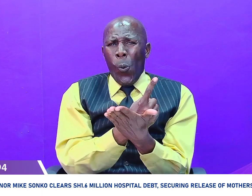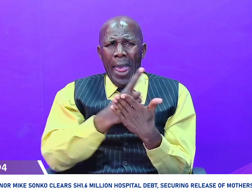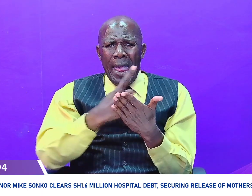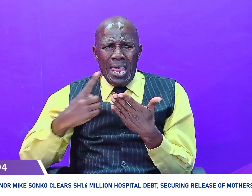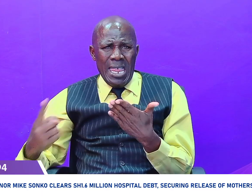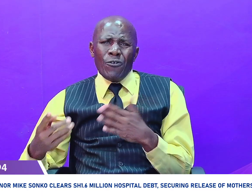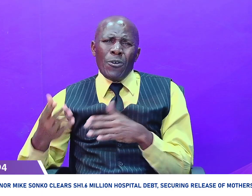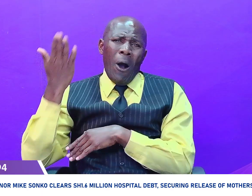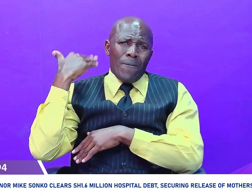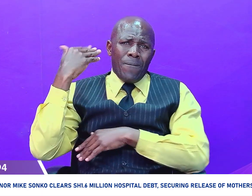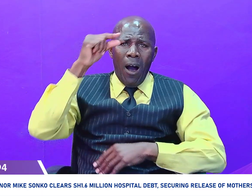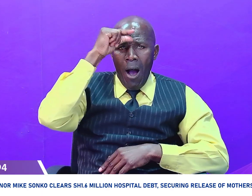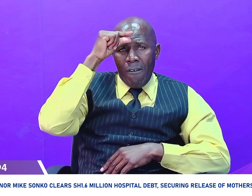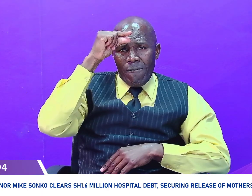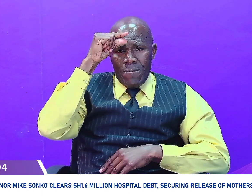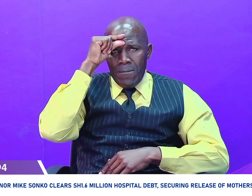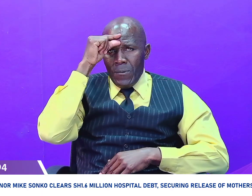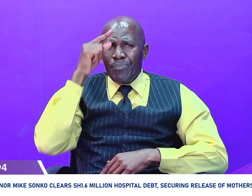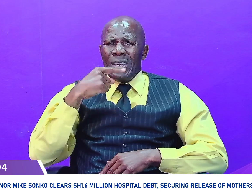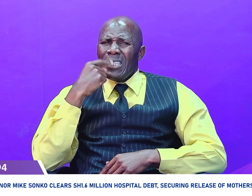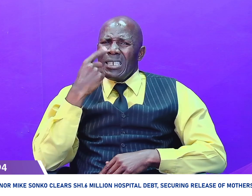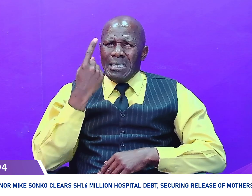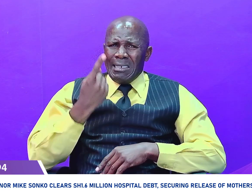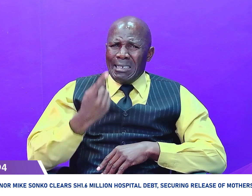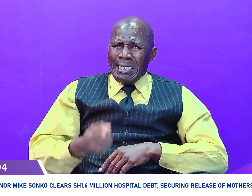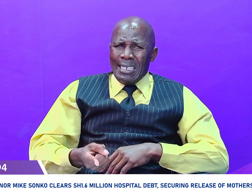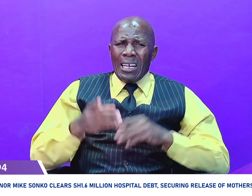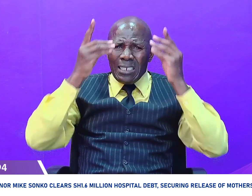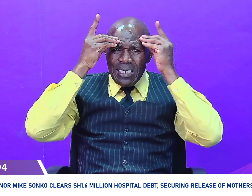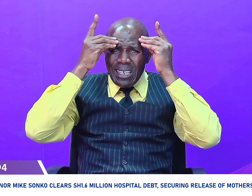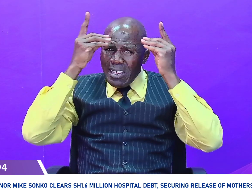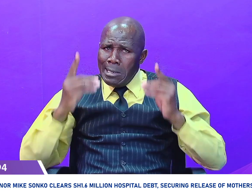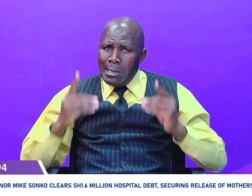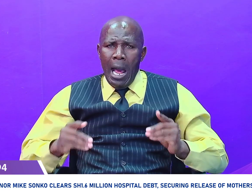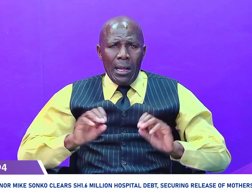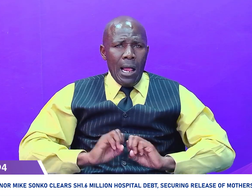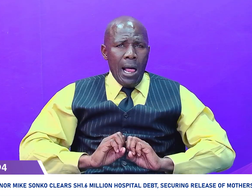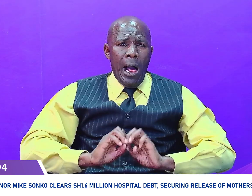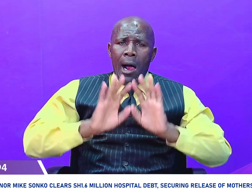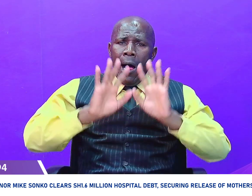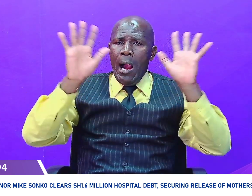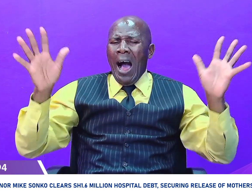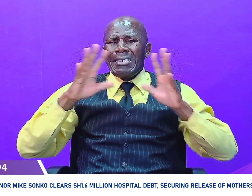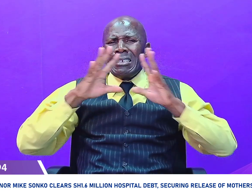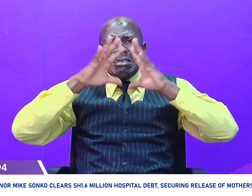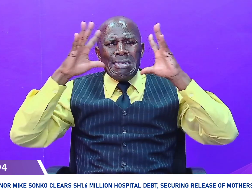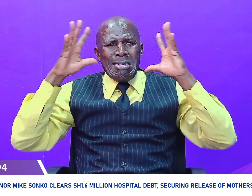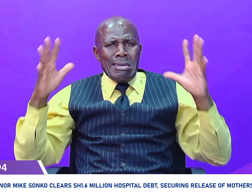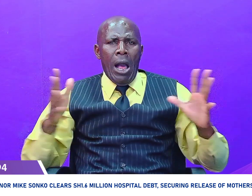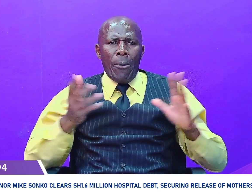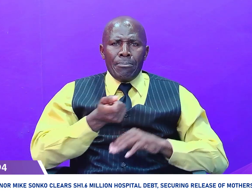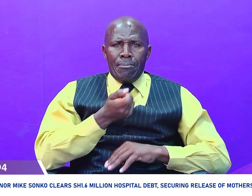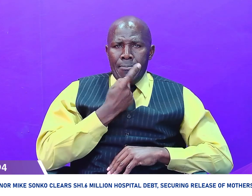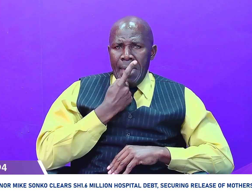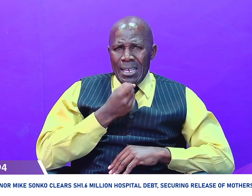The former governor stated that his decision to clear the large medical debt was prompted by a televised report